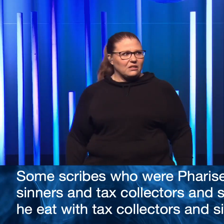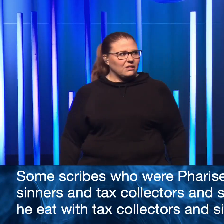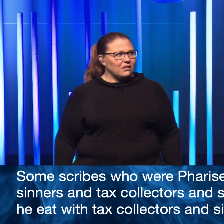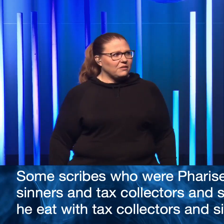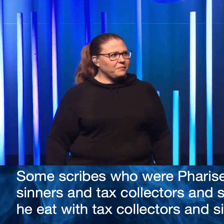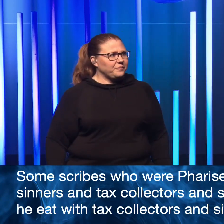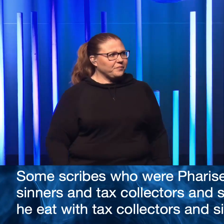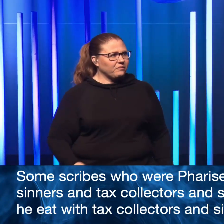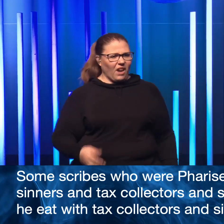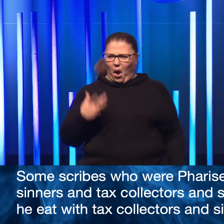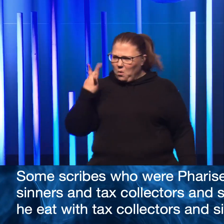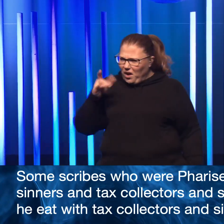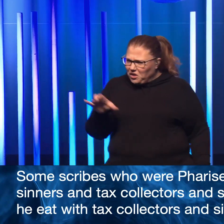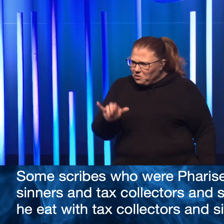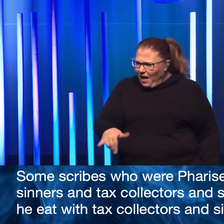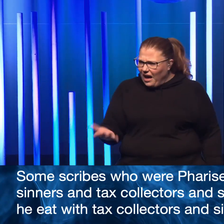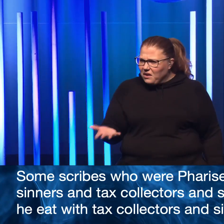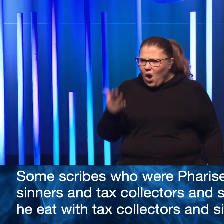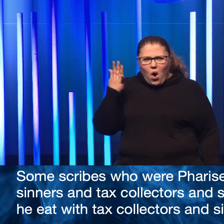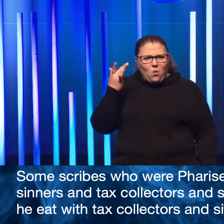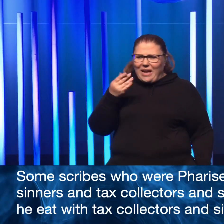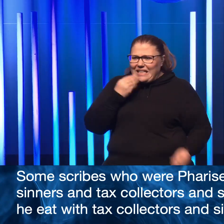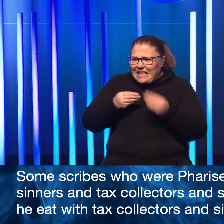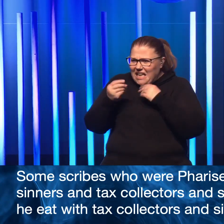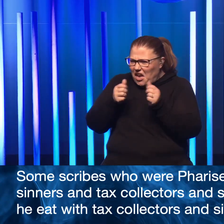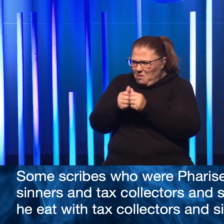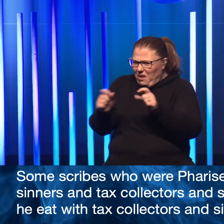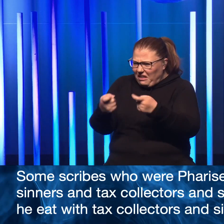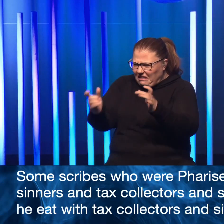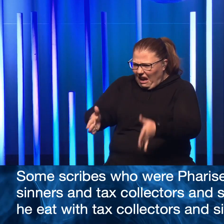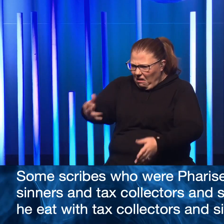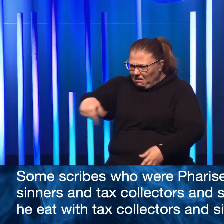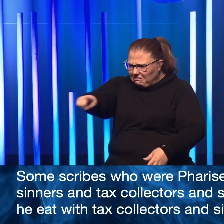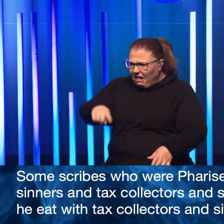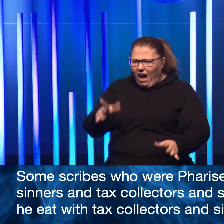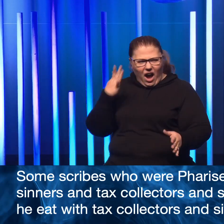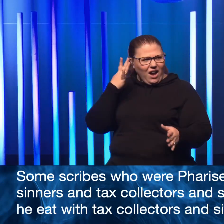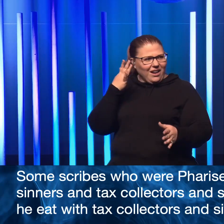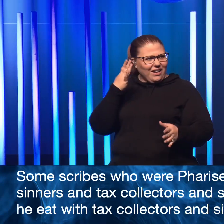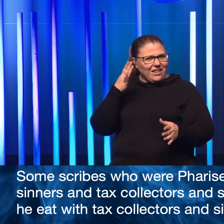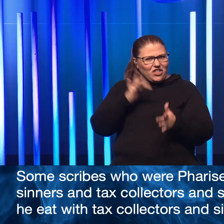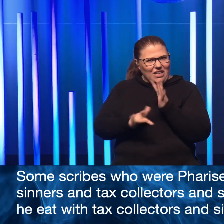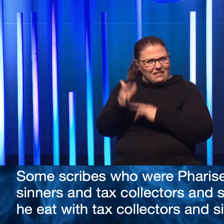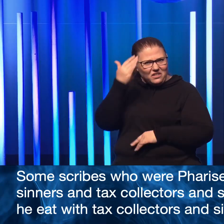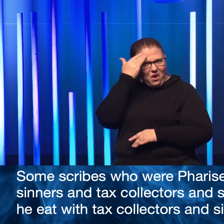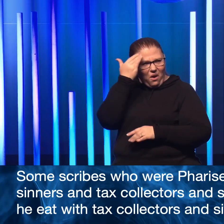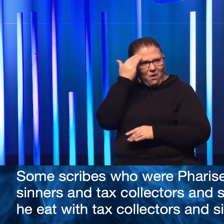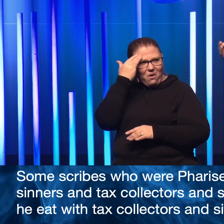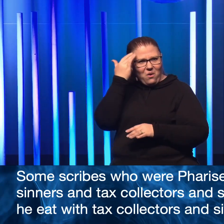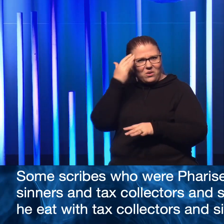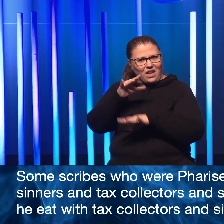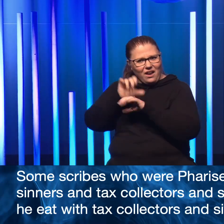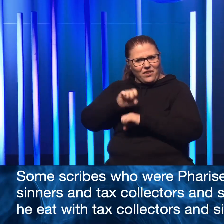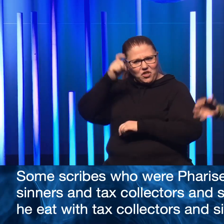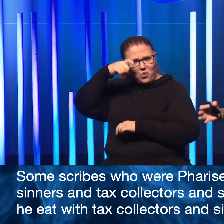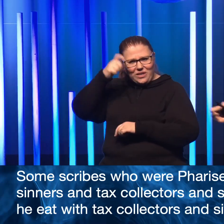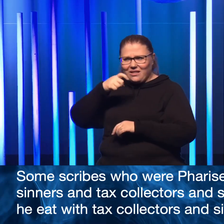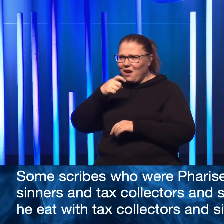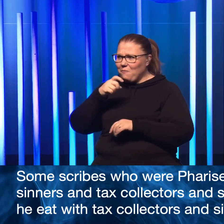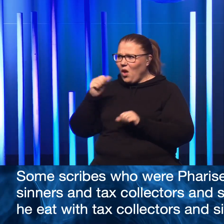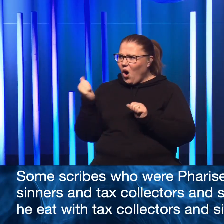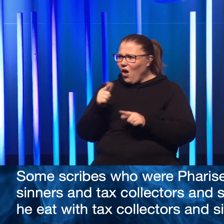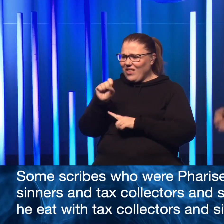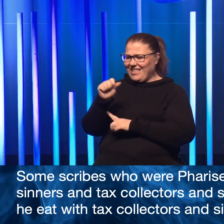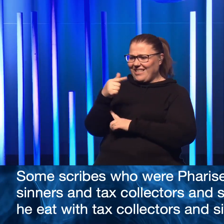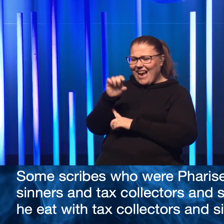And they said, why does he do that? Why does he eat with tax collectors and sinners? Doesn't he know? The conventional wisdom, every sage of the